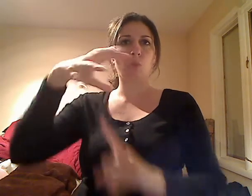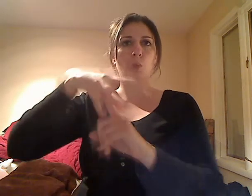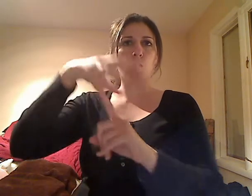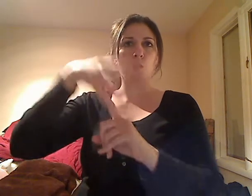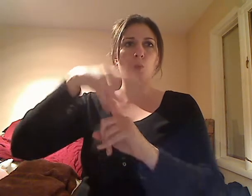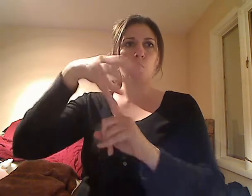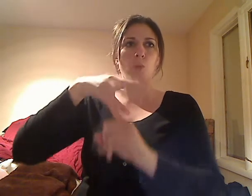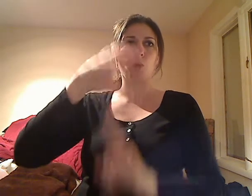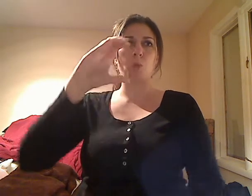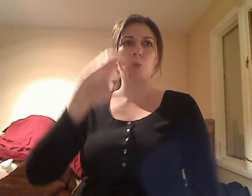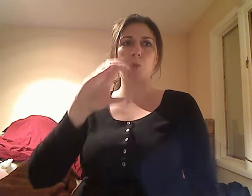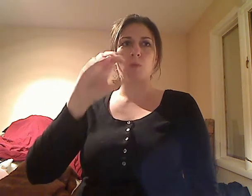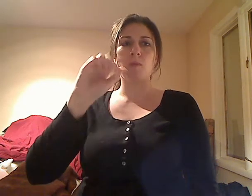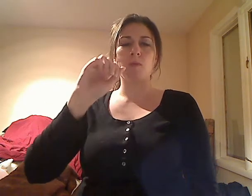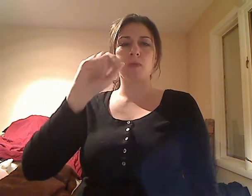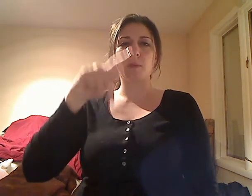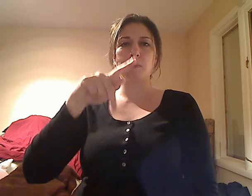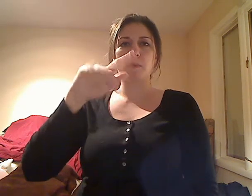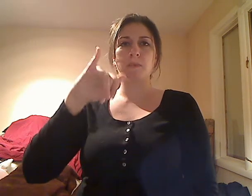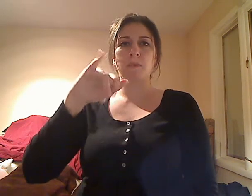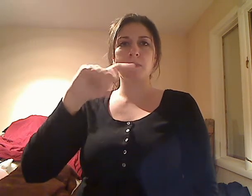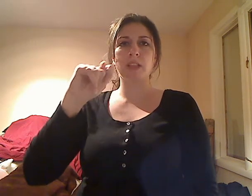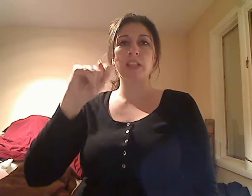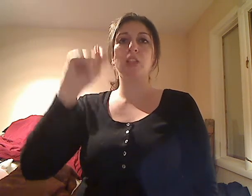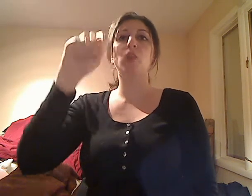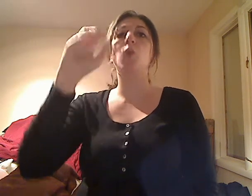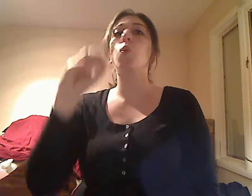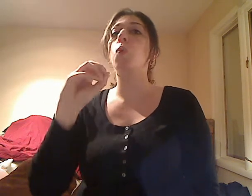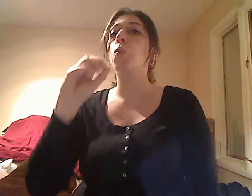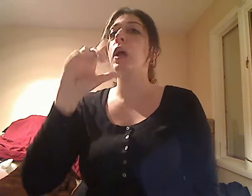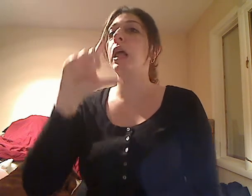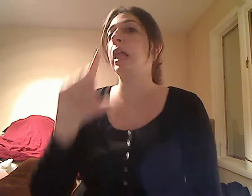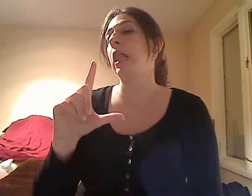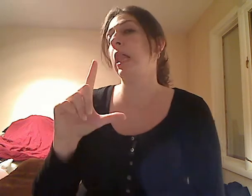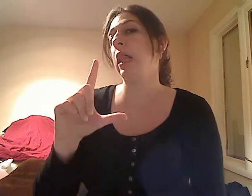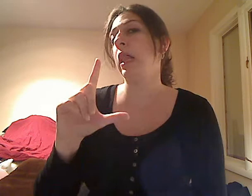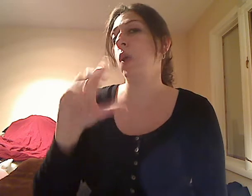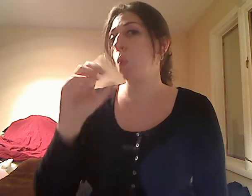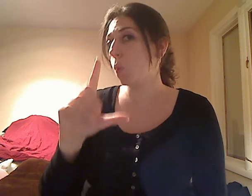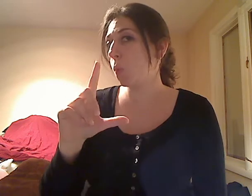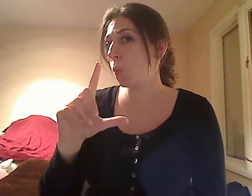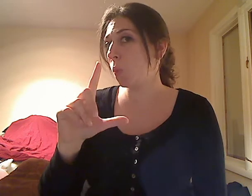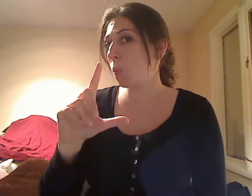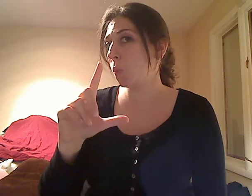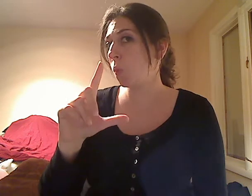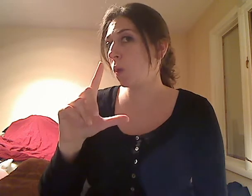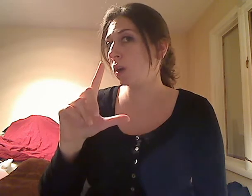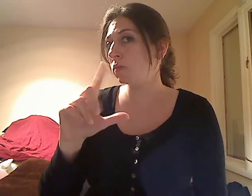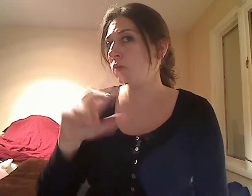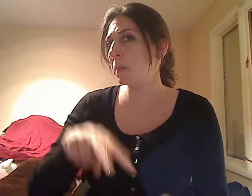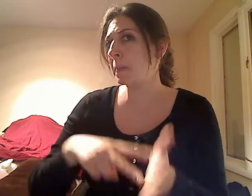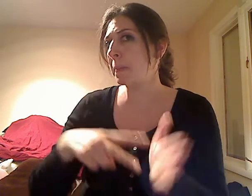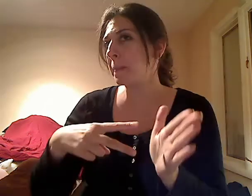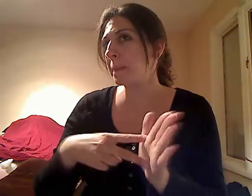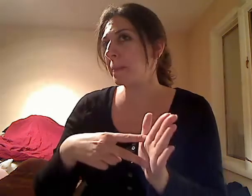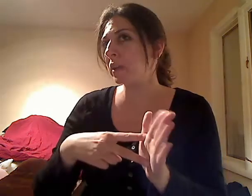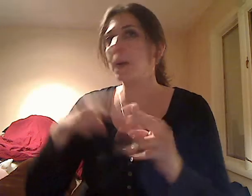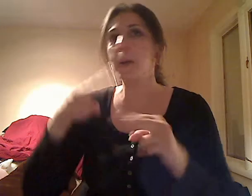The building, right. The Capitol building is O-L. All right. But the capital of a state or a country is